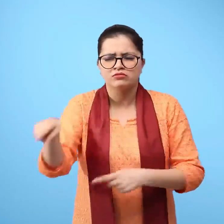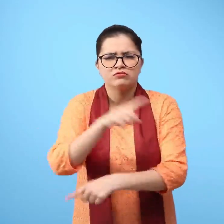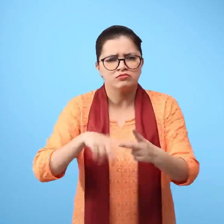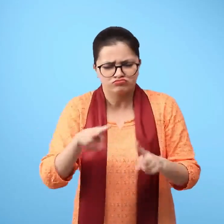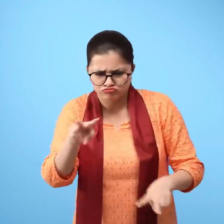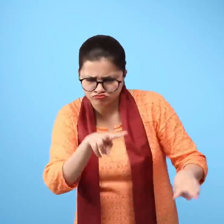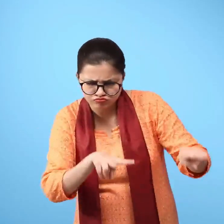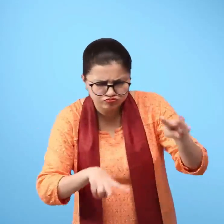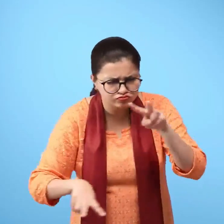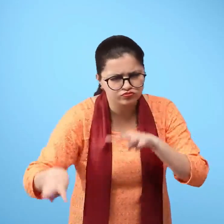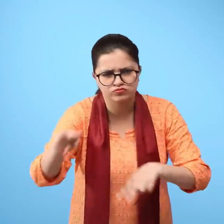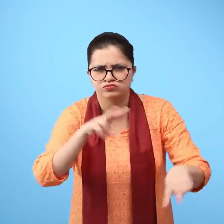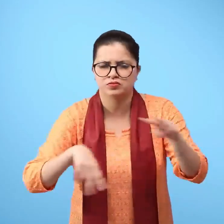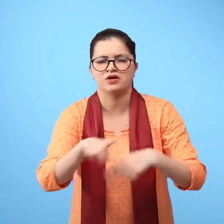Observe carefully and answer.